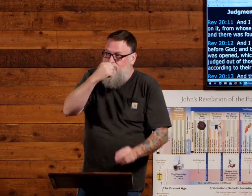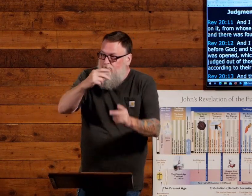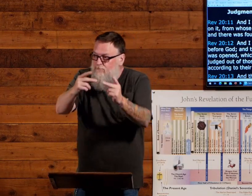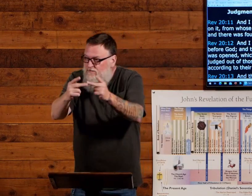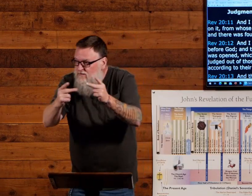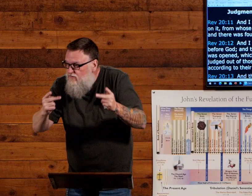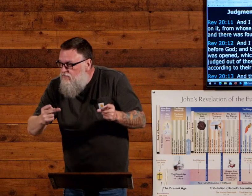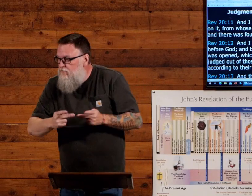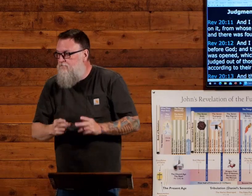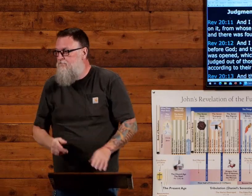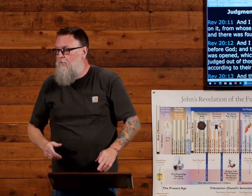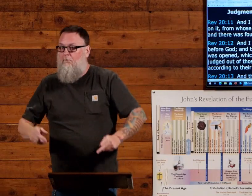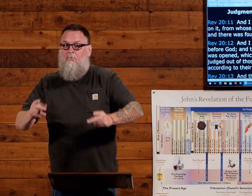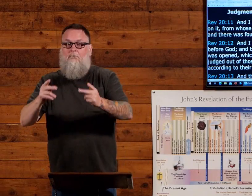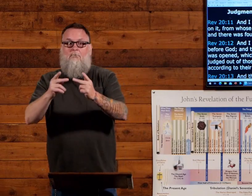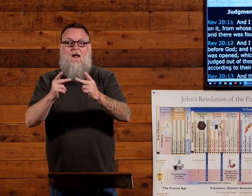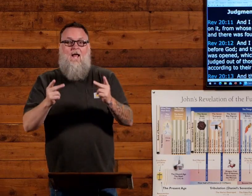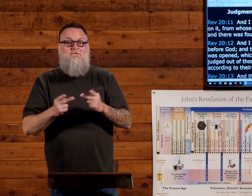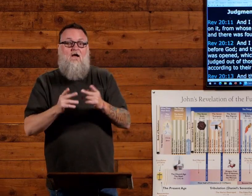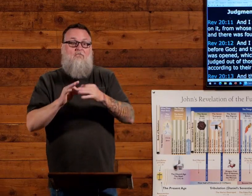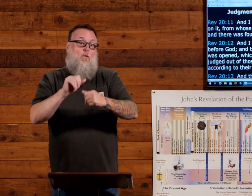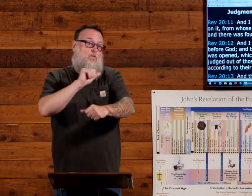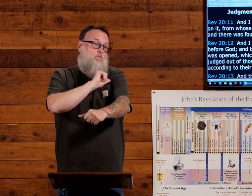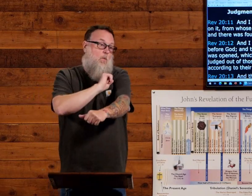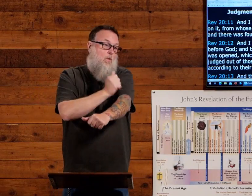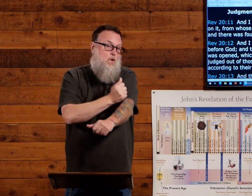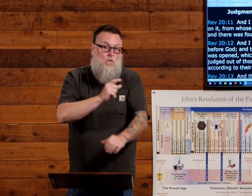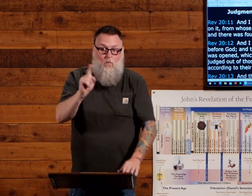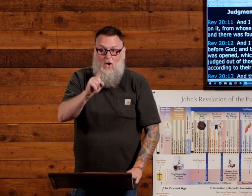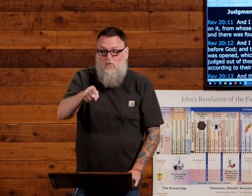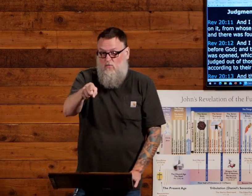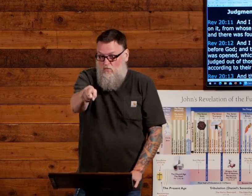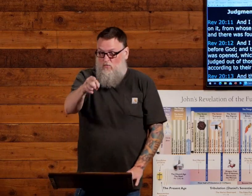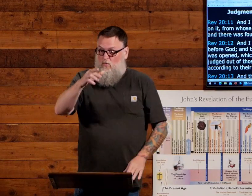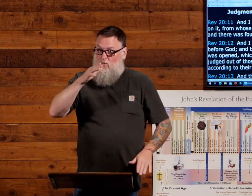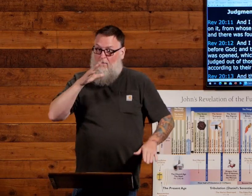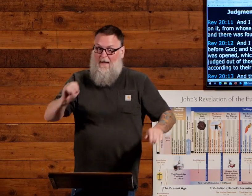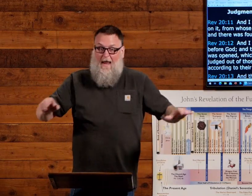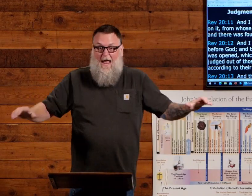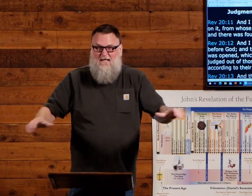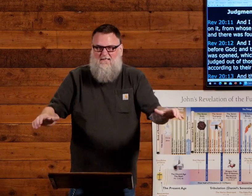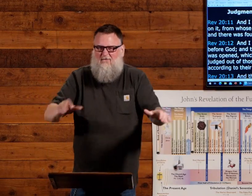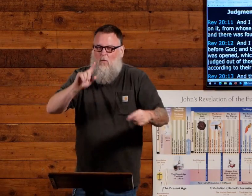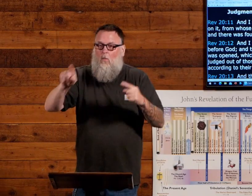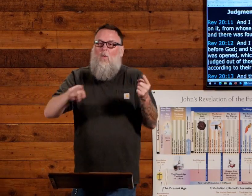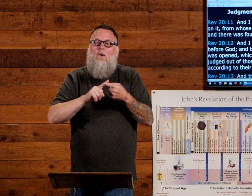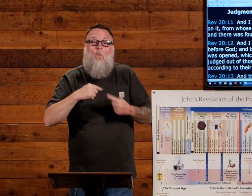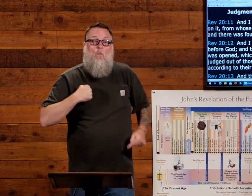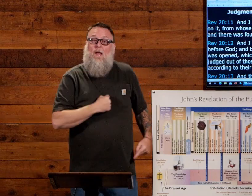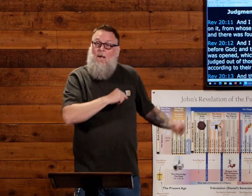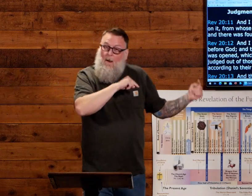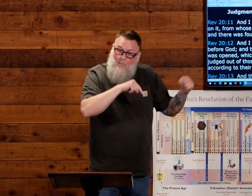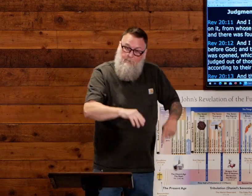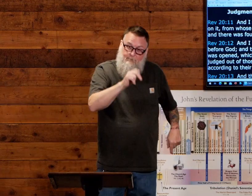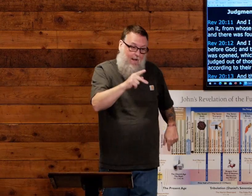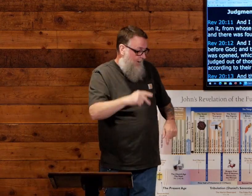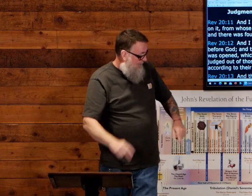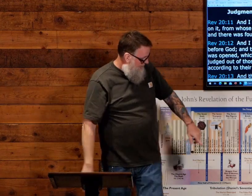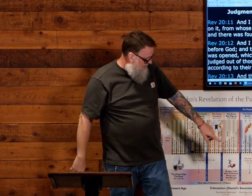I'm going to talk about rank before and position and a place of authority where you will be when we come